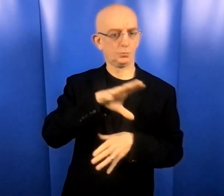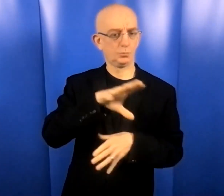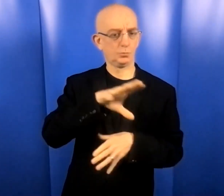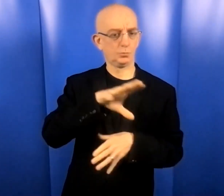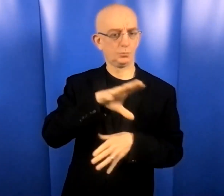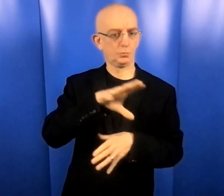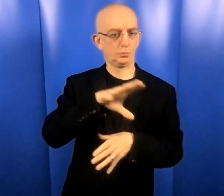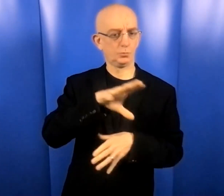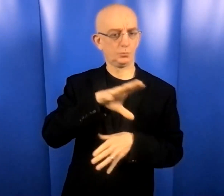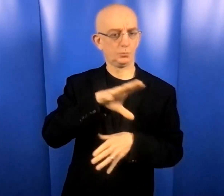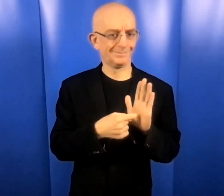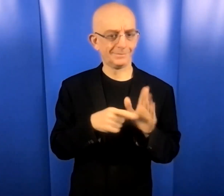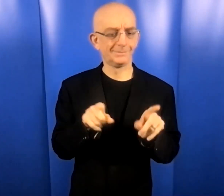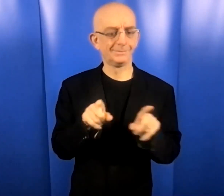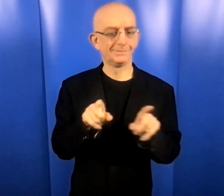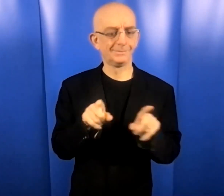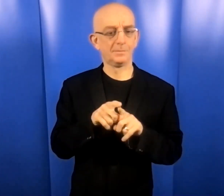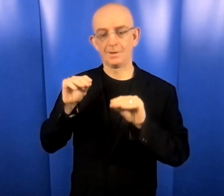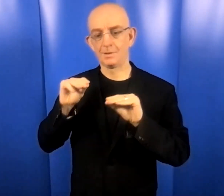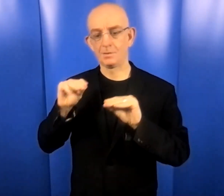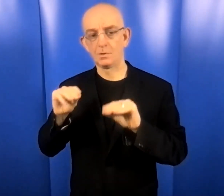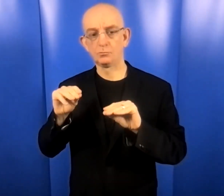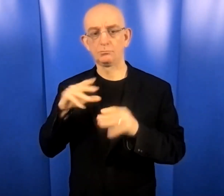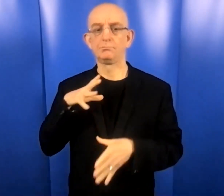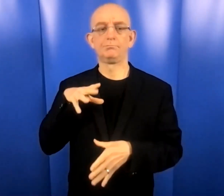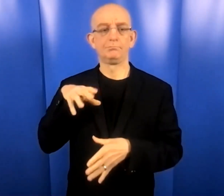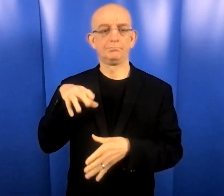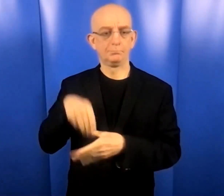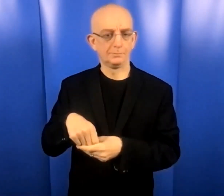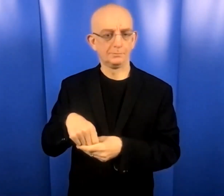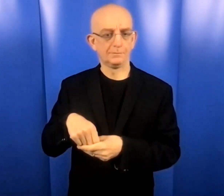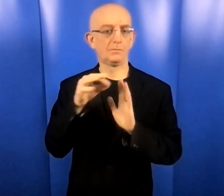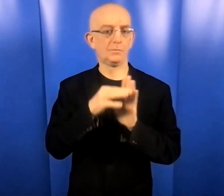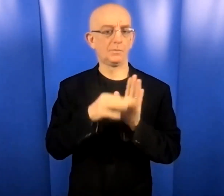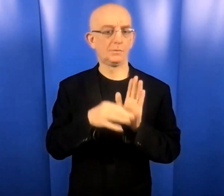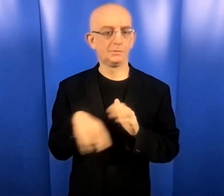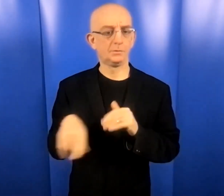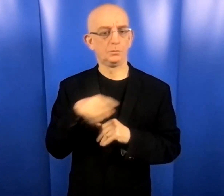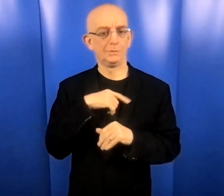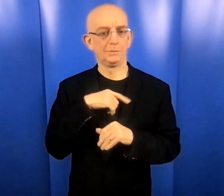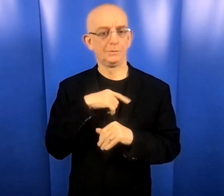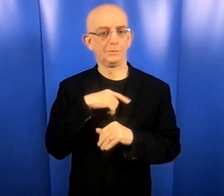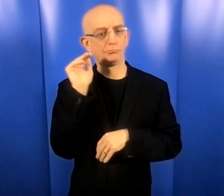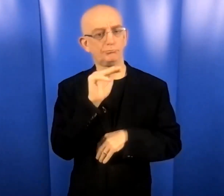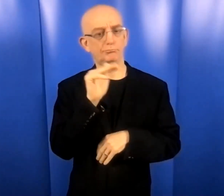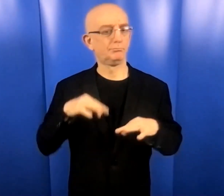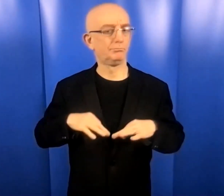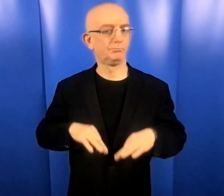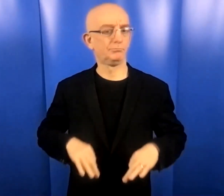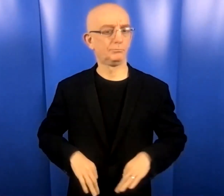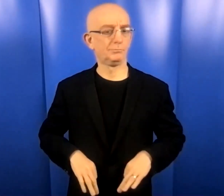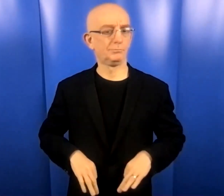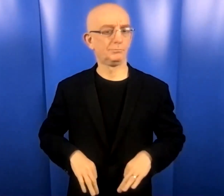We've been lobbying the ministry, particularly the ministry of our partners and the Ministry of